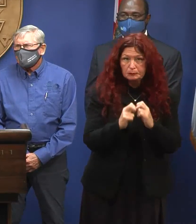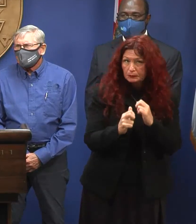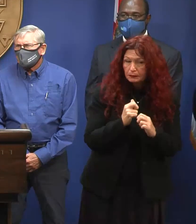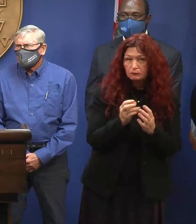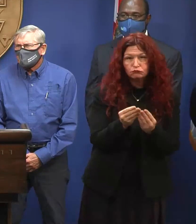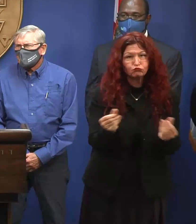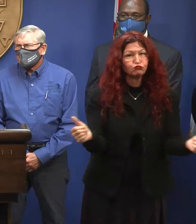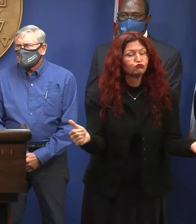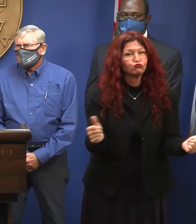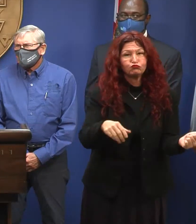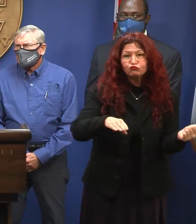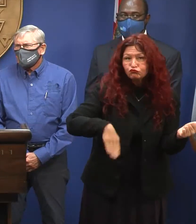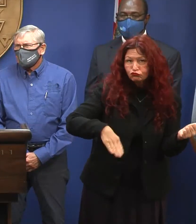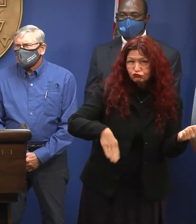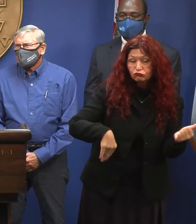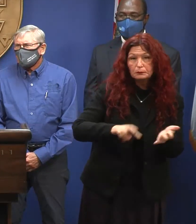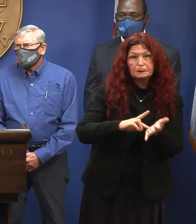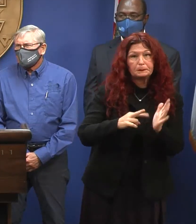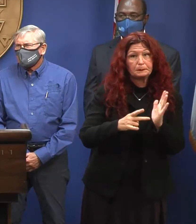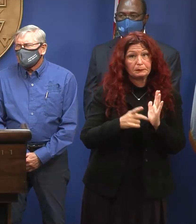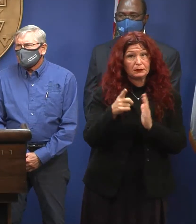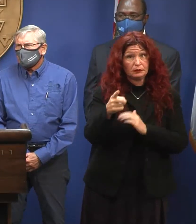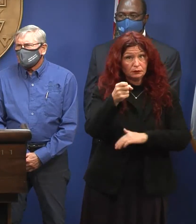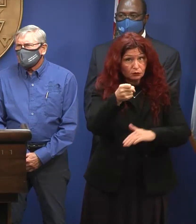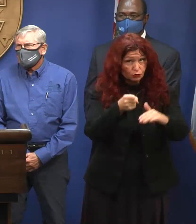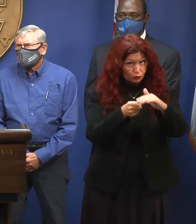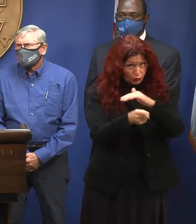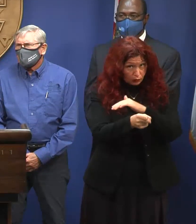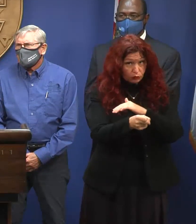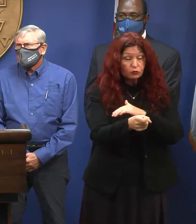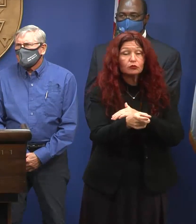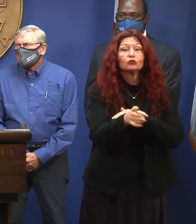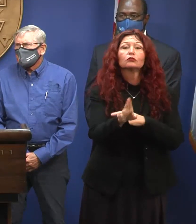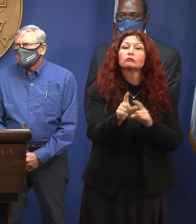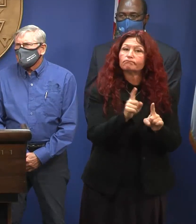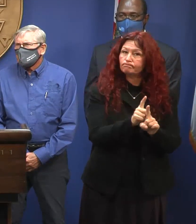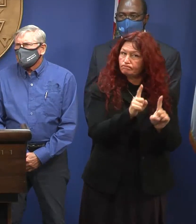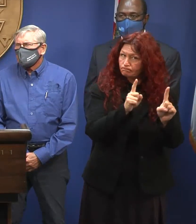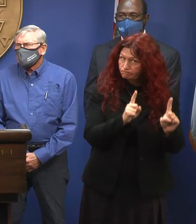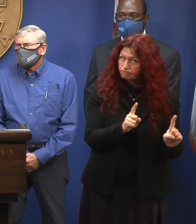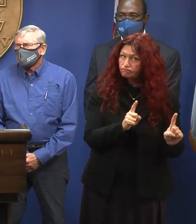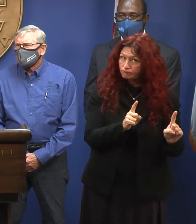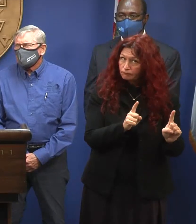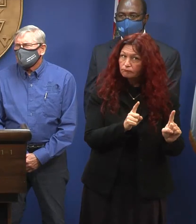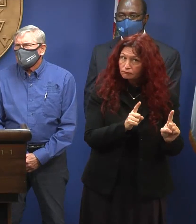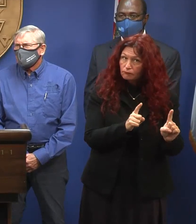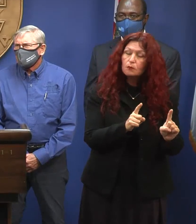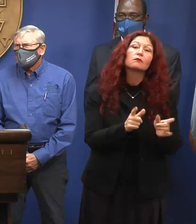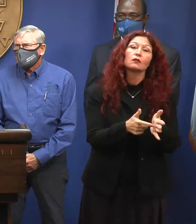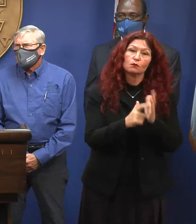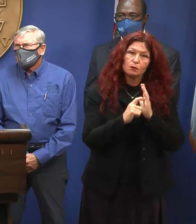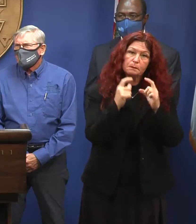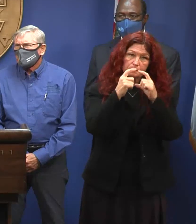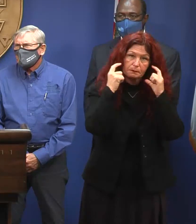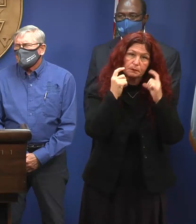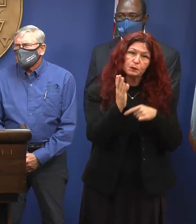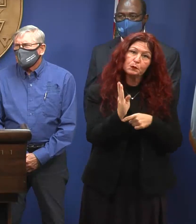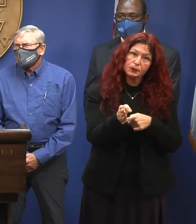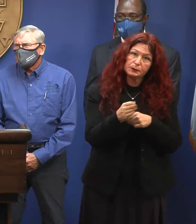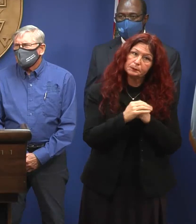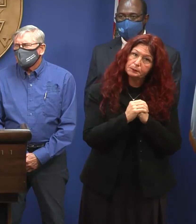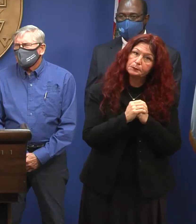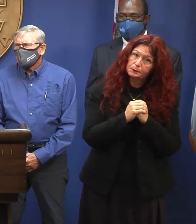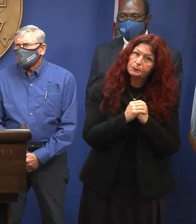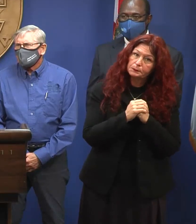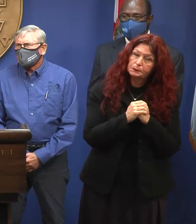the shelters, and that will include allowing for safe social distancing and also requiring masks. We do not